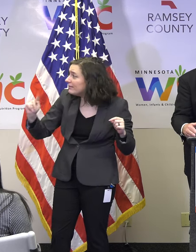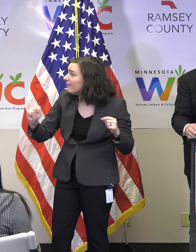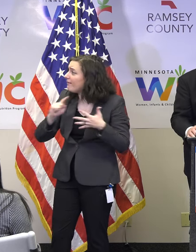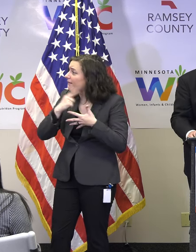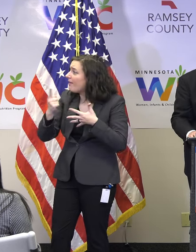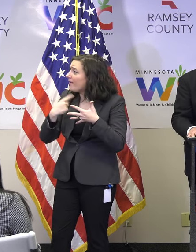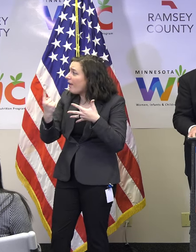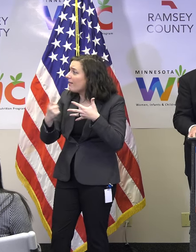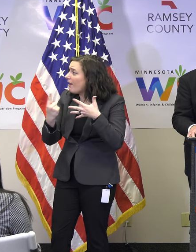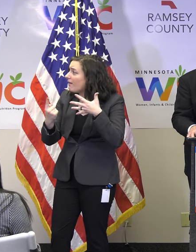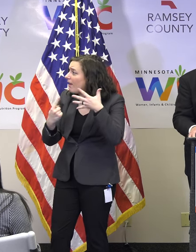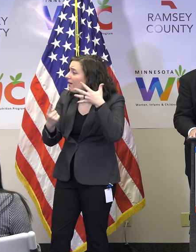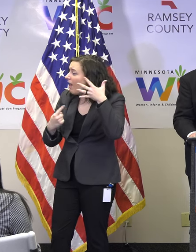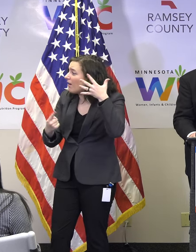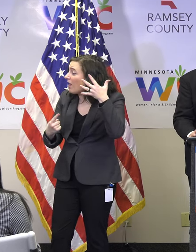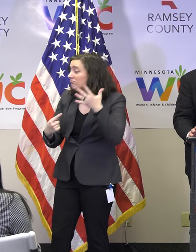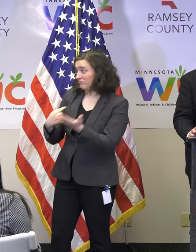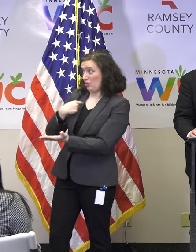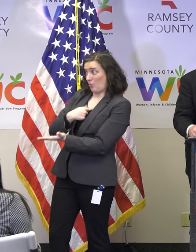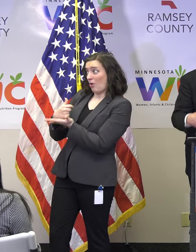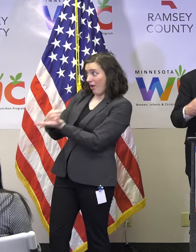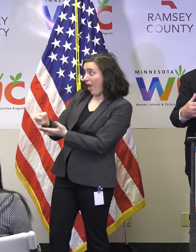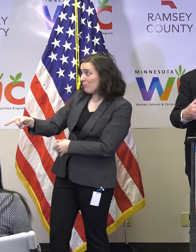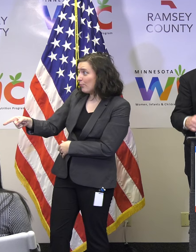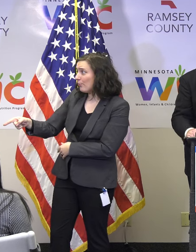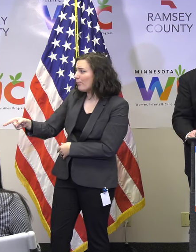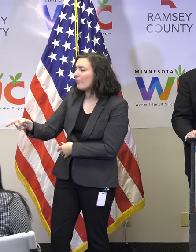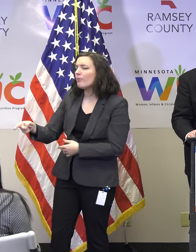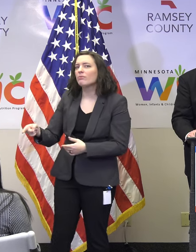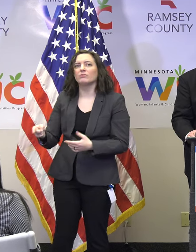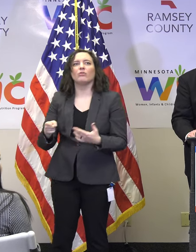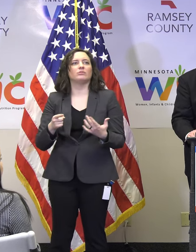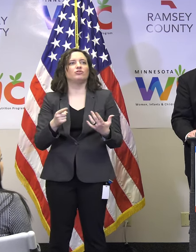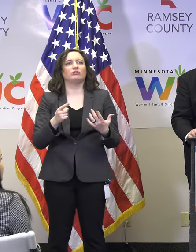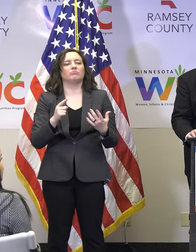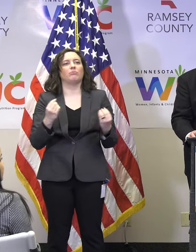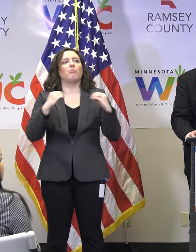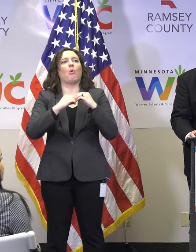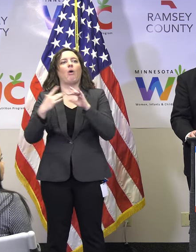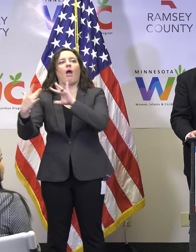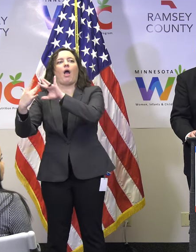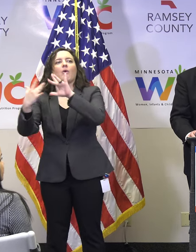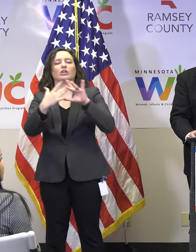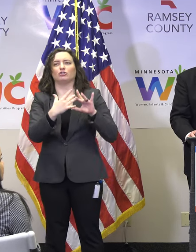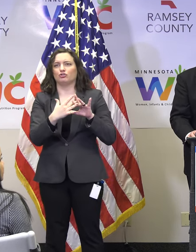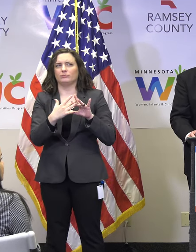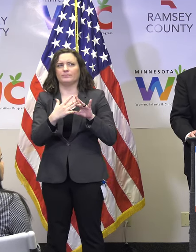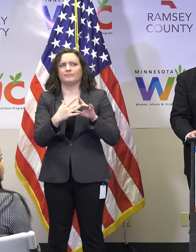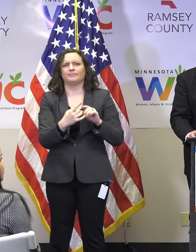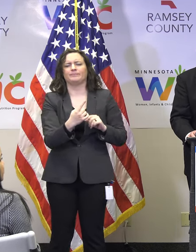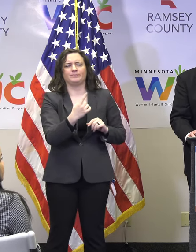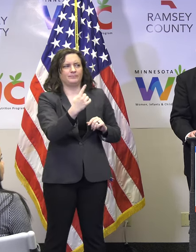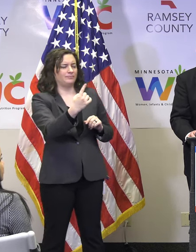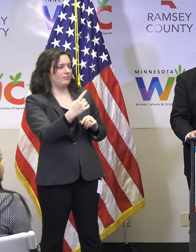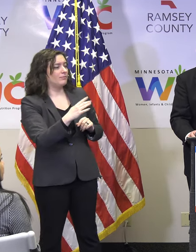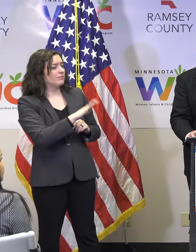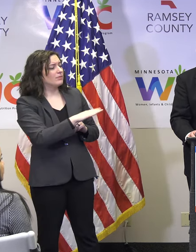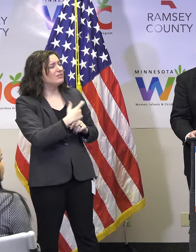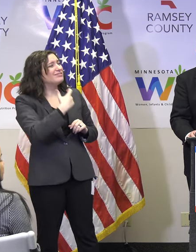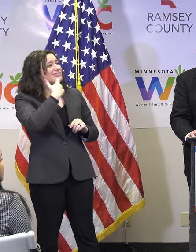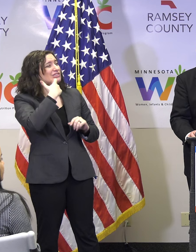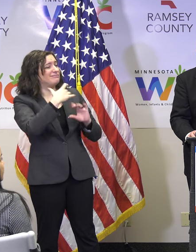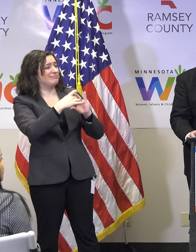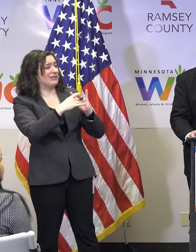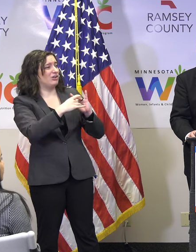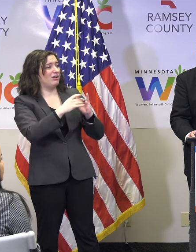these programs? And we'll help you participate. So it's an outreach effort. I mean, you just said that our economy